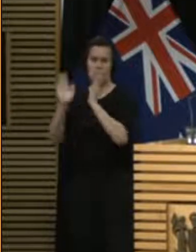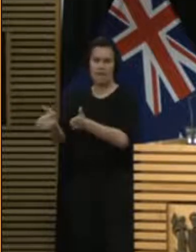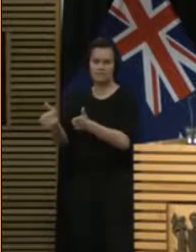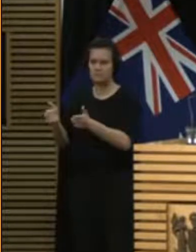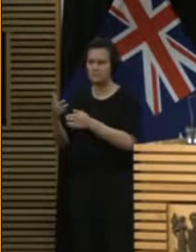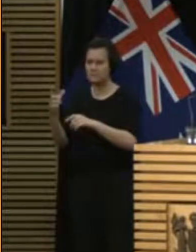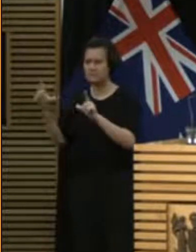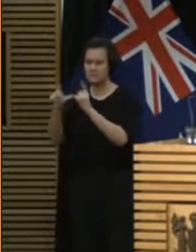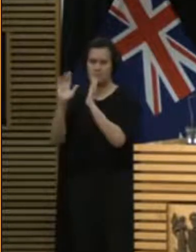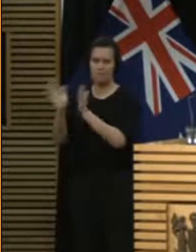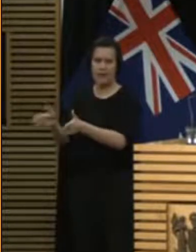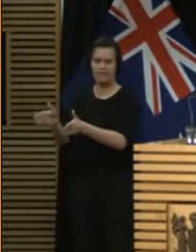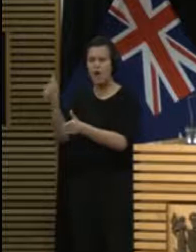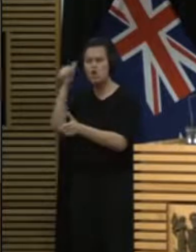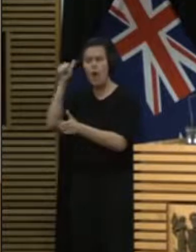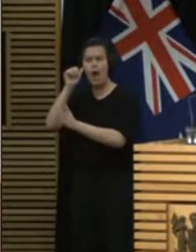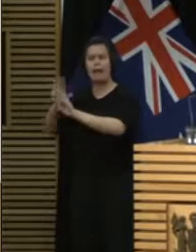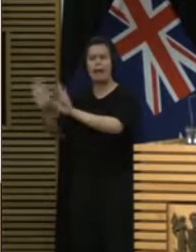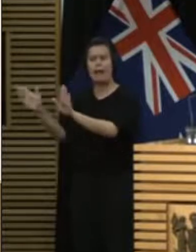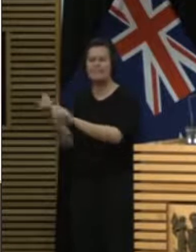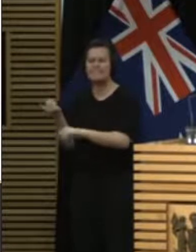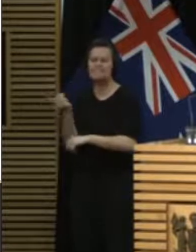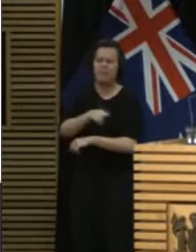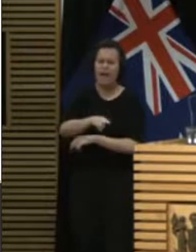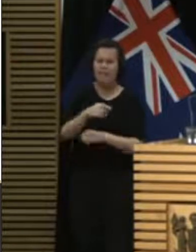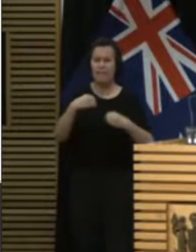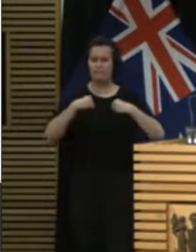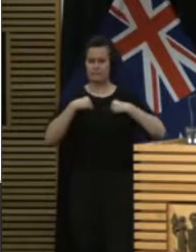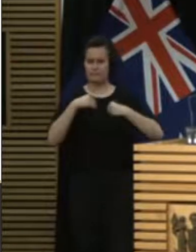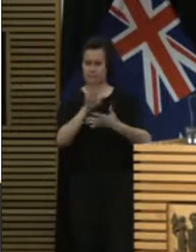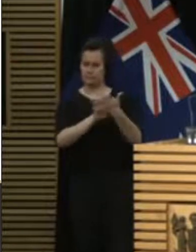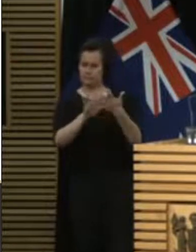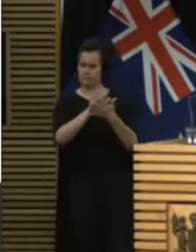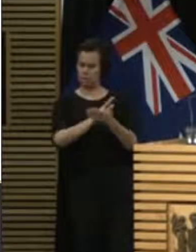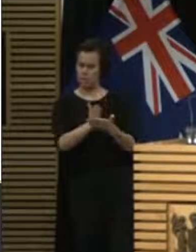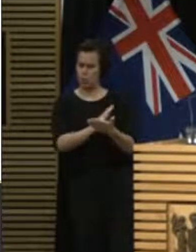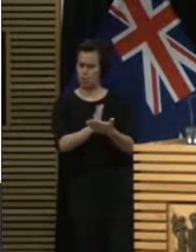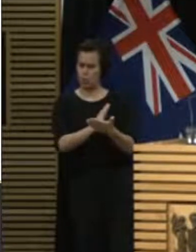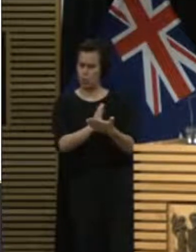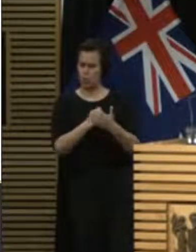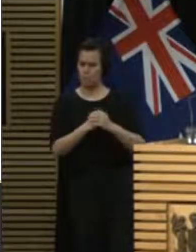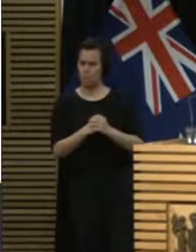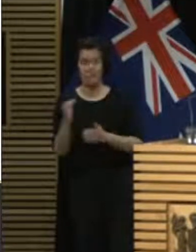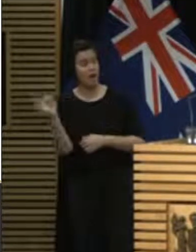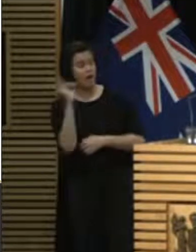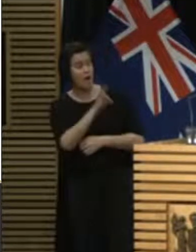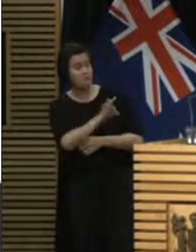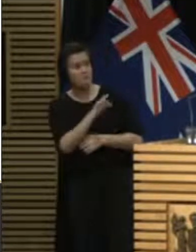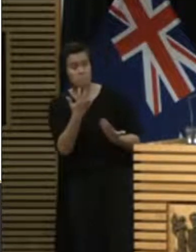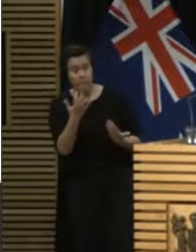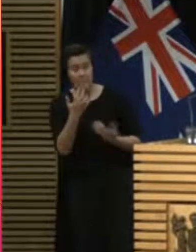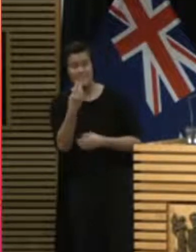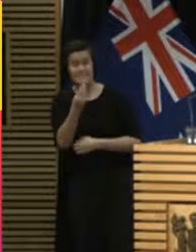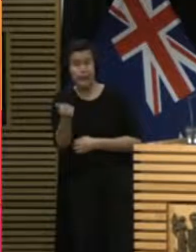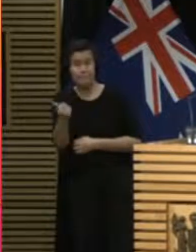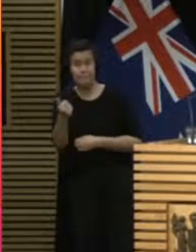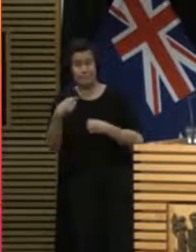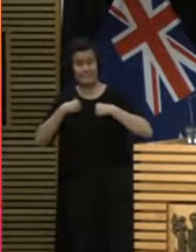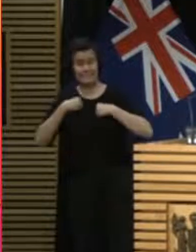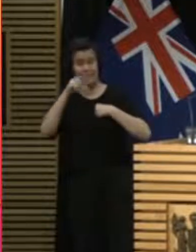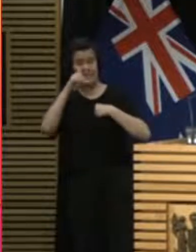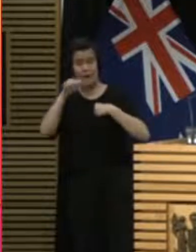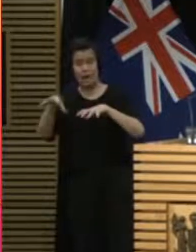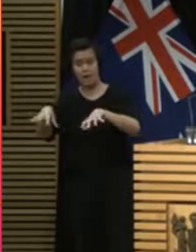Sorry, Derek. Hospitality businesses will still be able to choose whether they require vaccine certificates. So at this point, so you're aware, of course, that